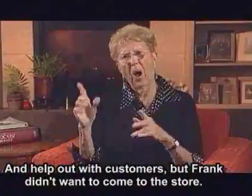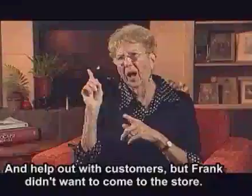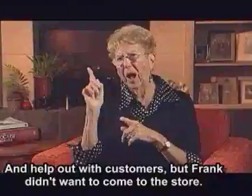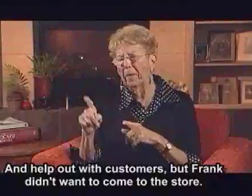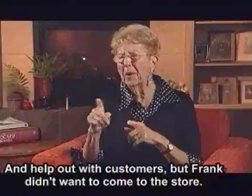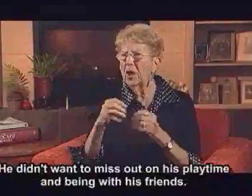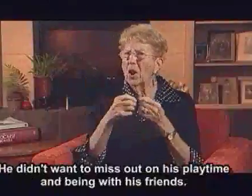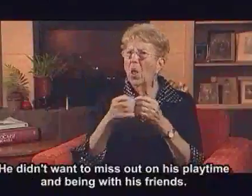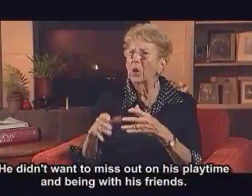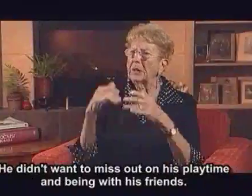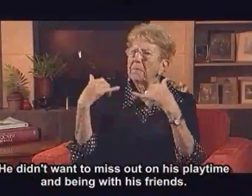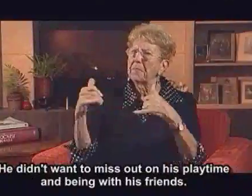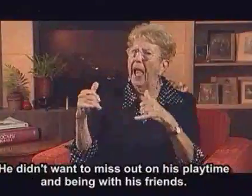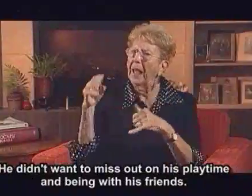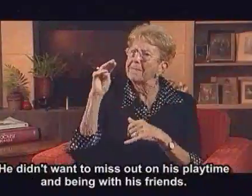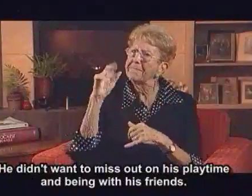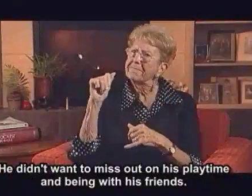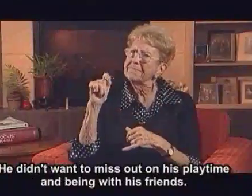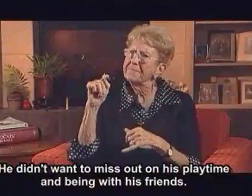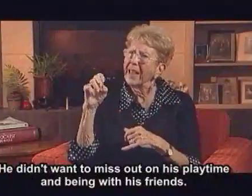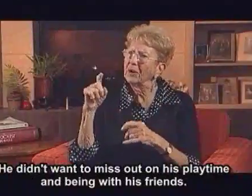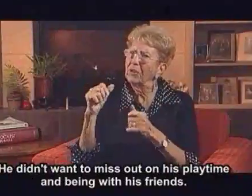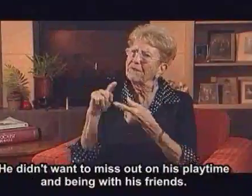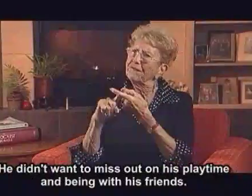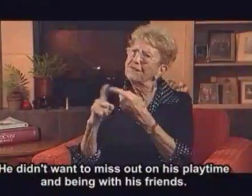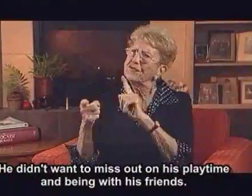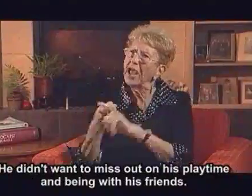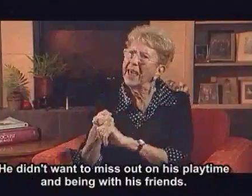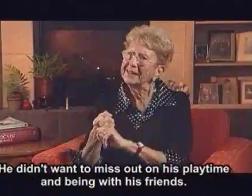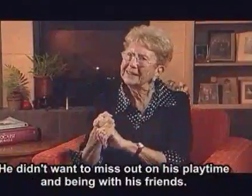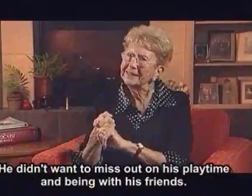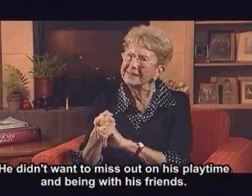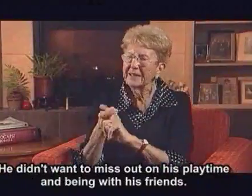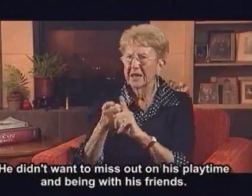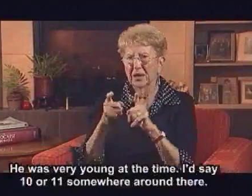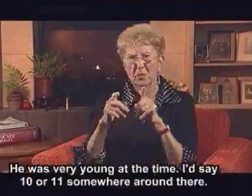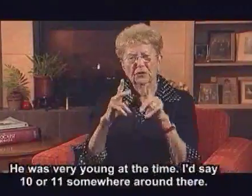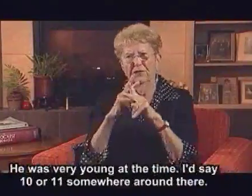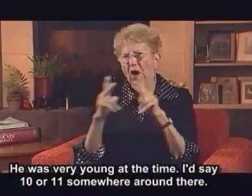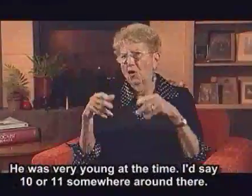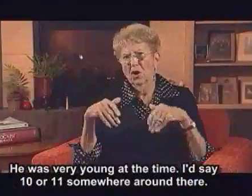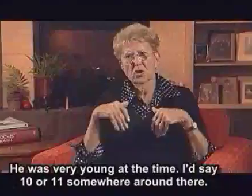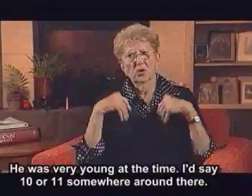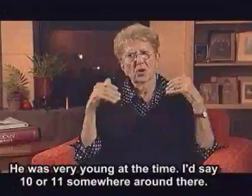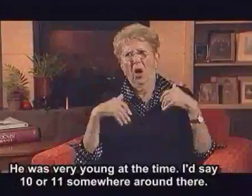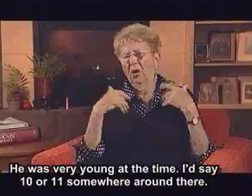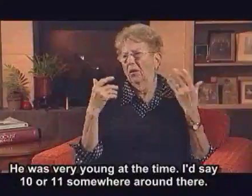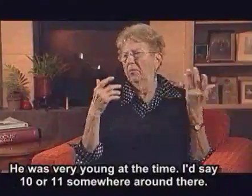come to the store. He didn't want to miss out on his playtime and being with his friends. He was very young at the